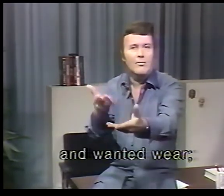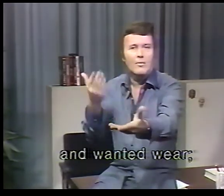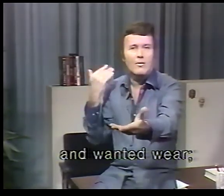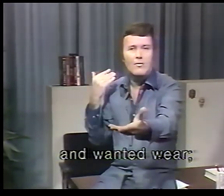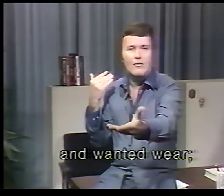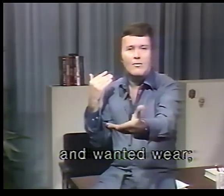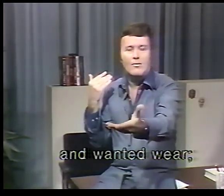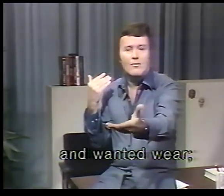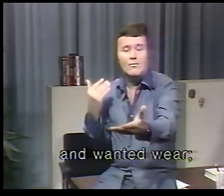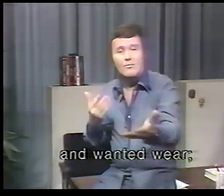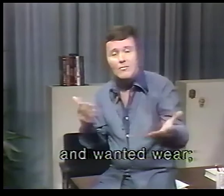wear.